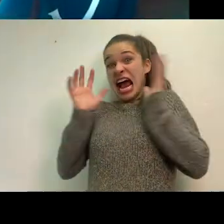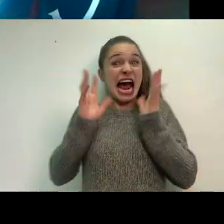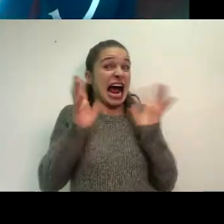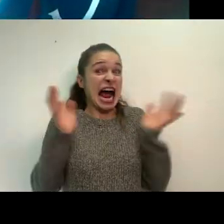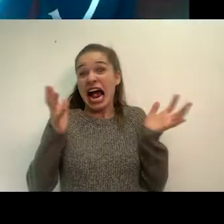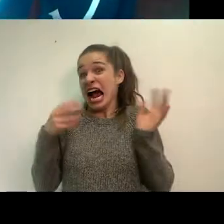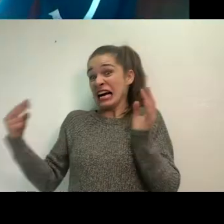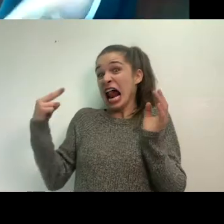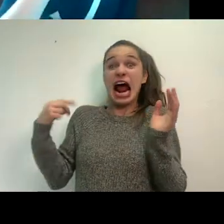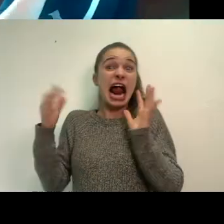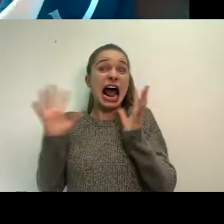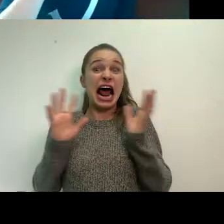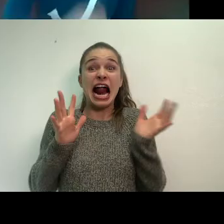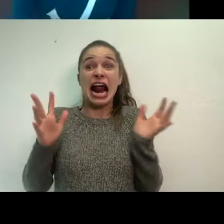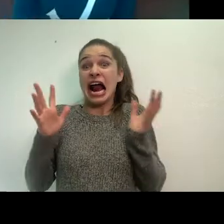Screams Penelope.